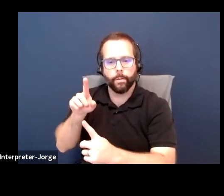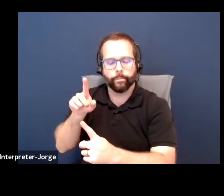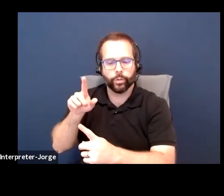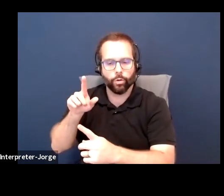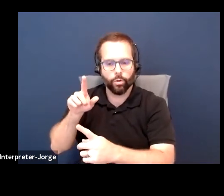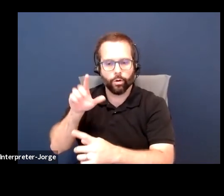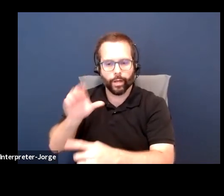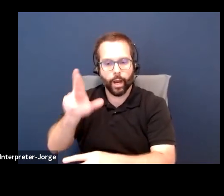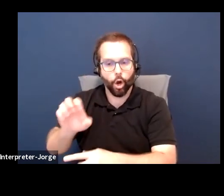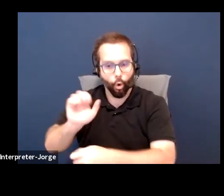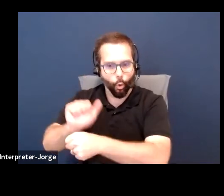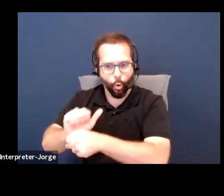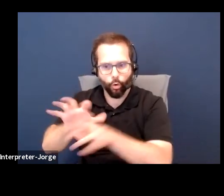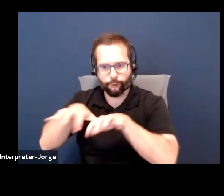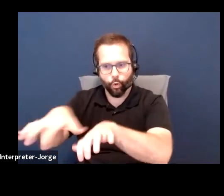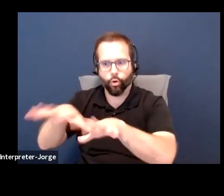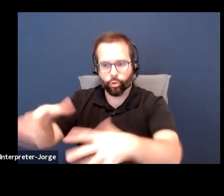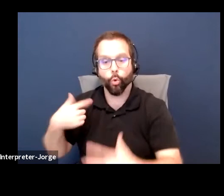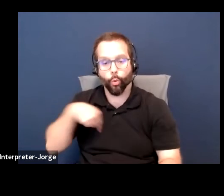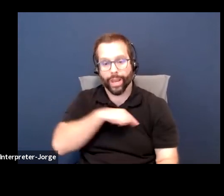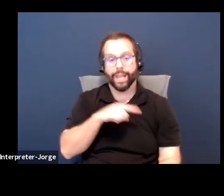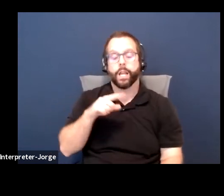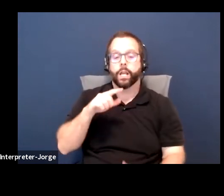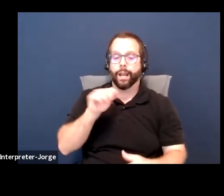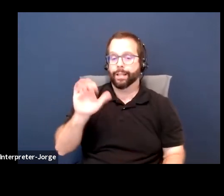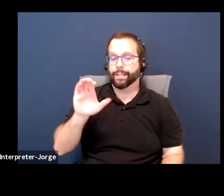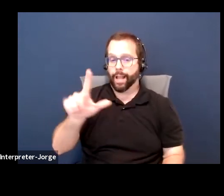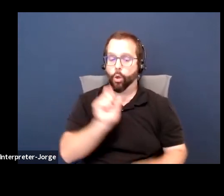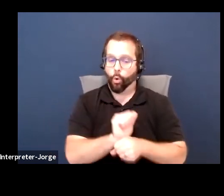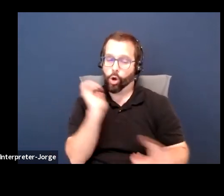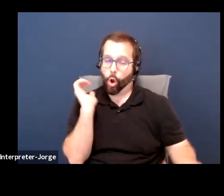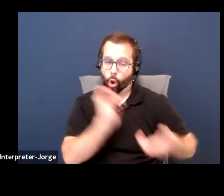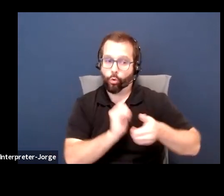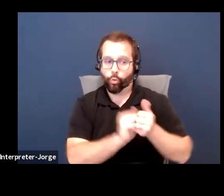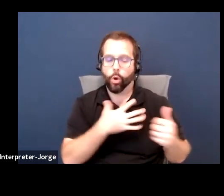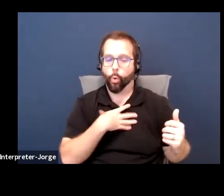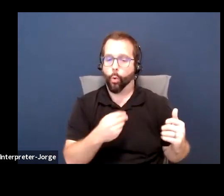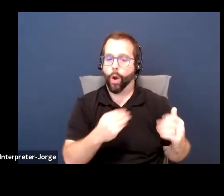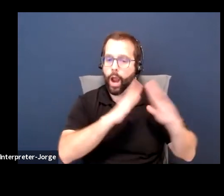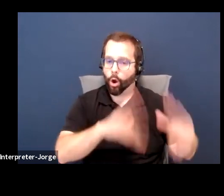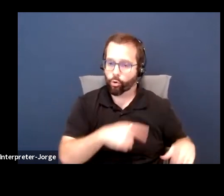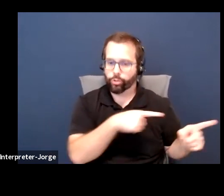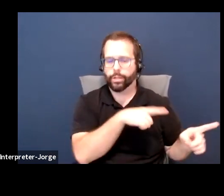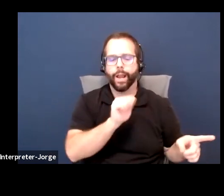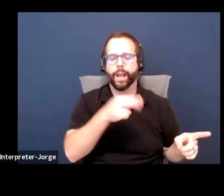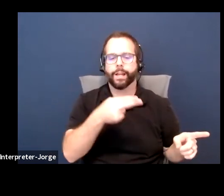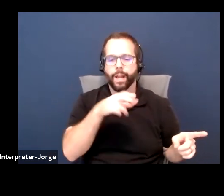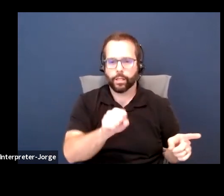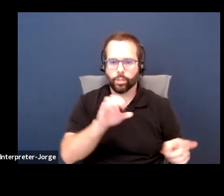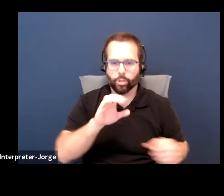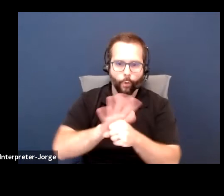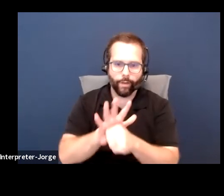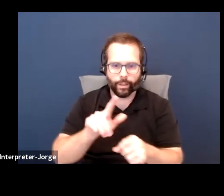in ACL have been working closely with the White House, the HHS COVID Task Force, the Equity Task Force,